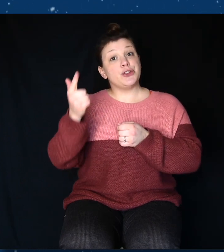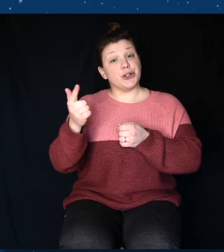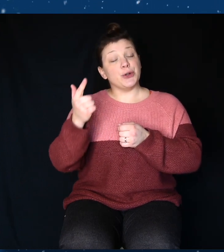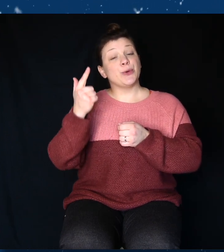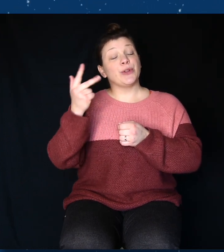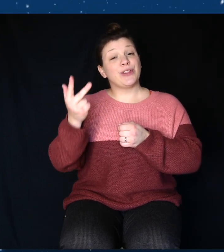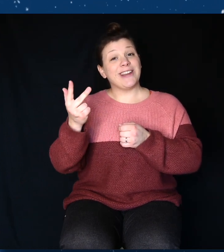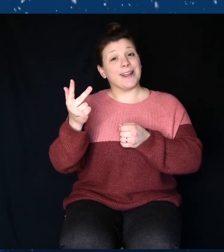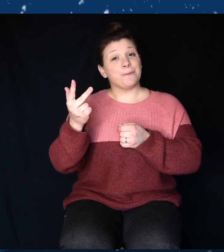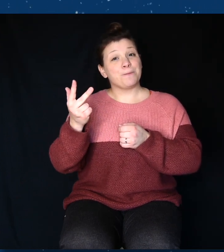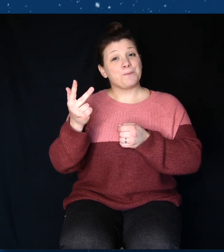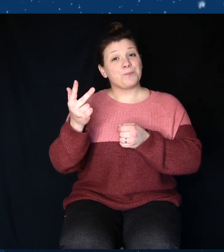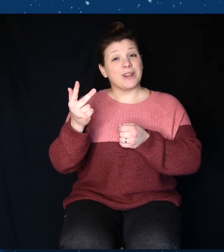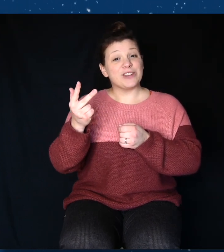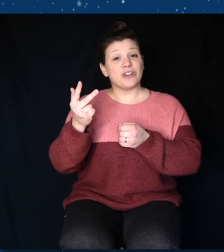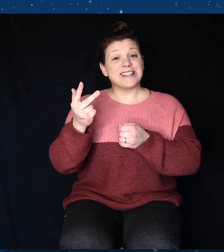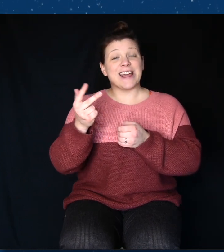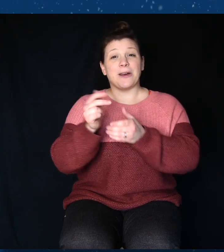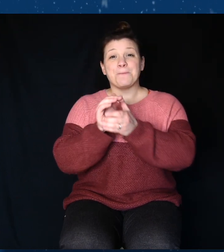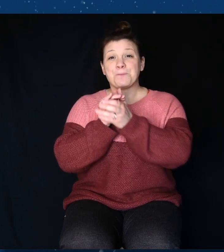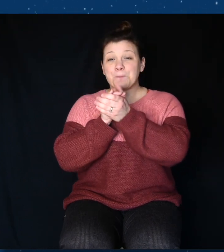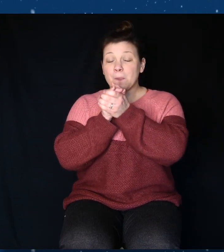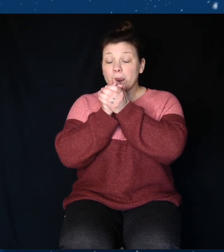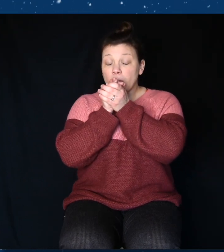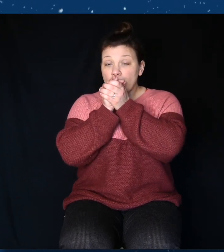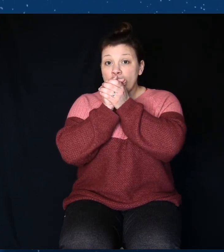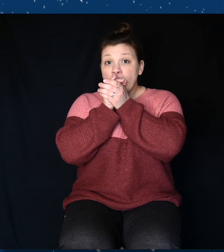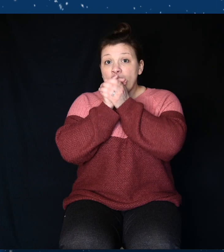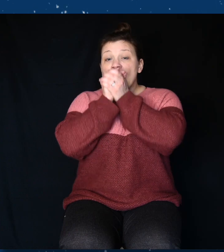1, 2, 3. Let's try it together.